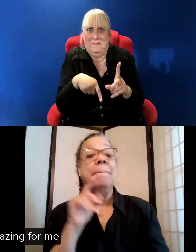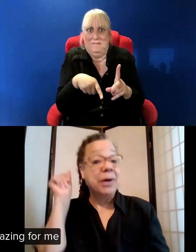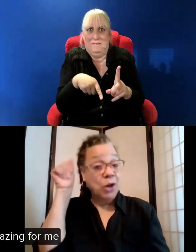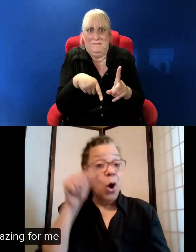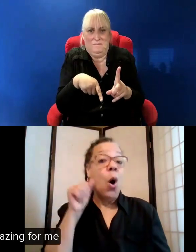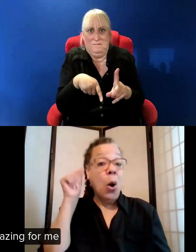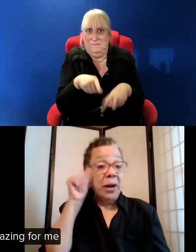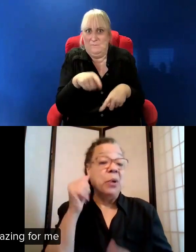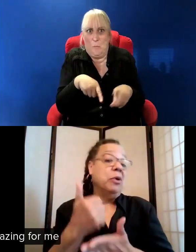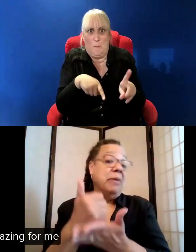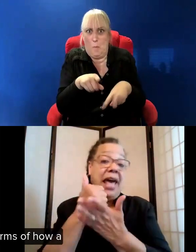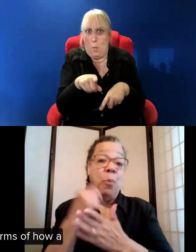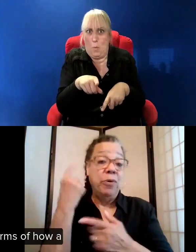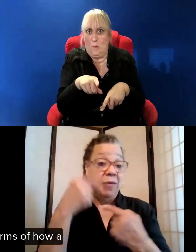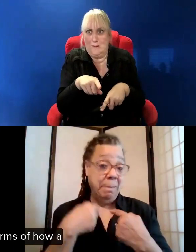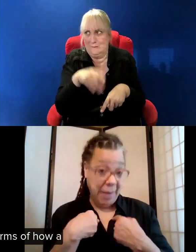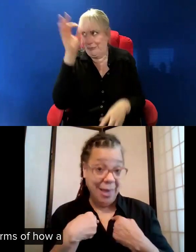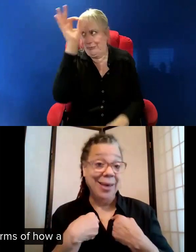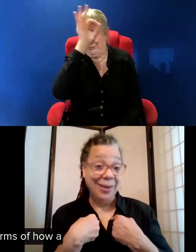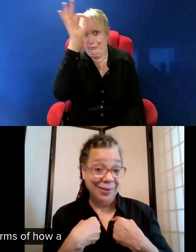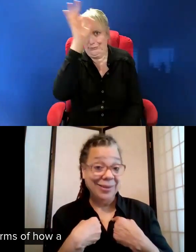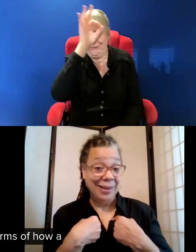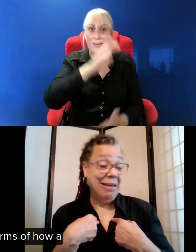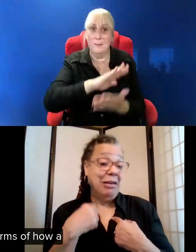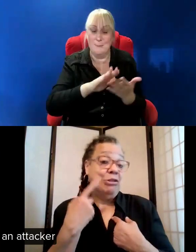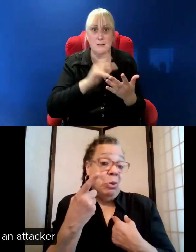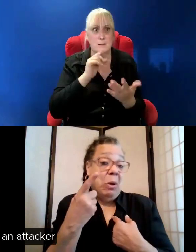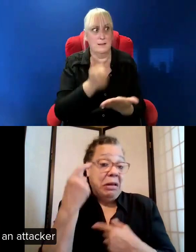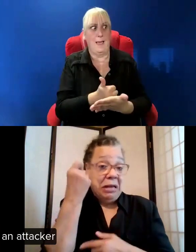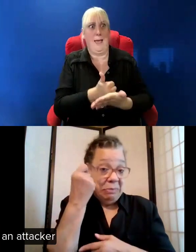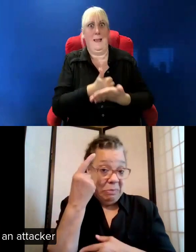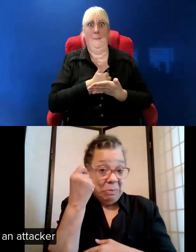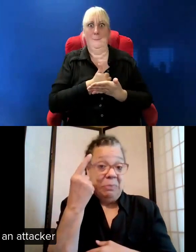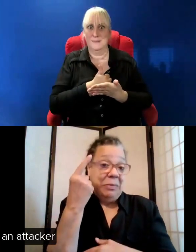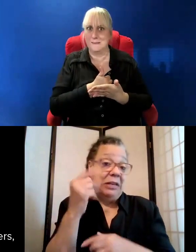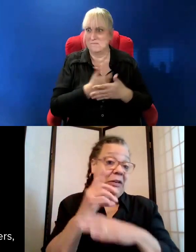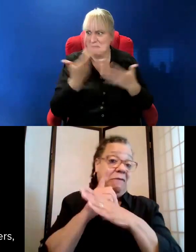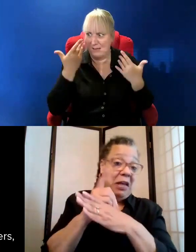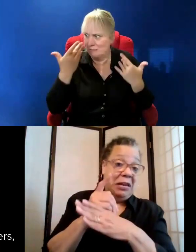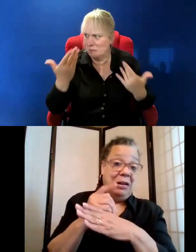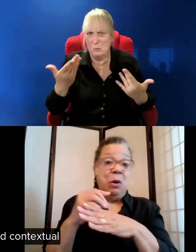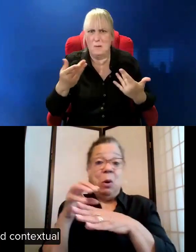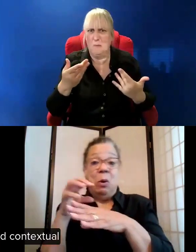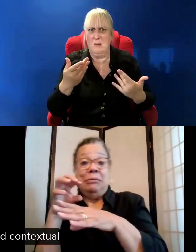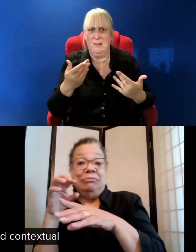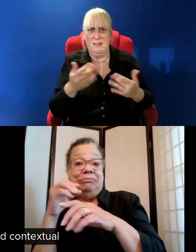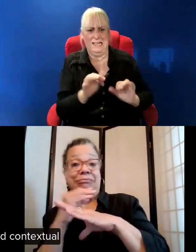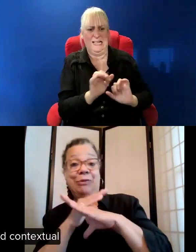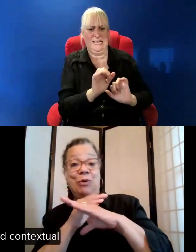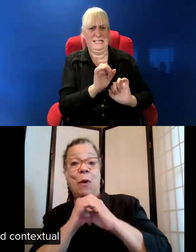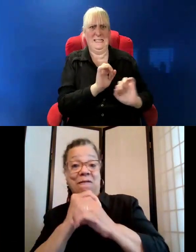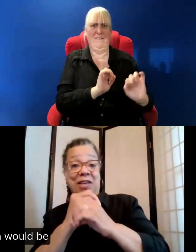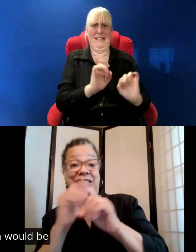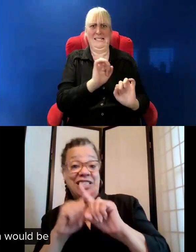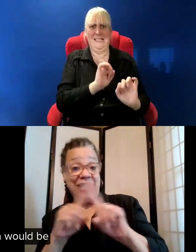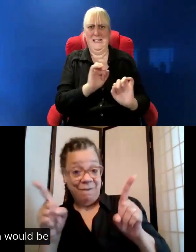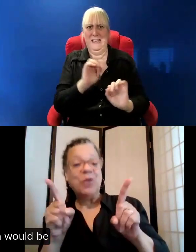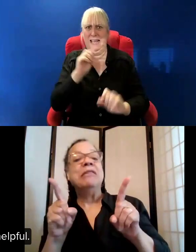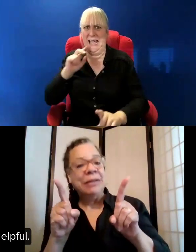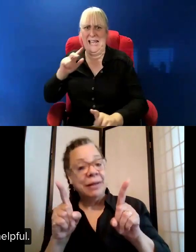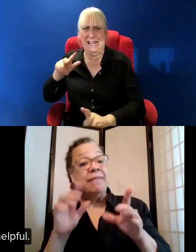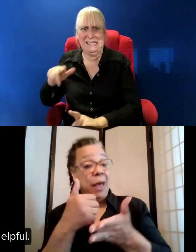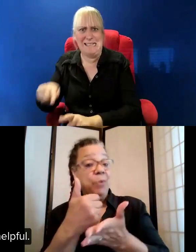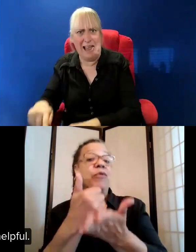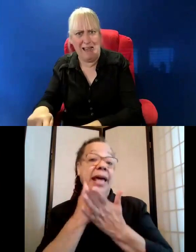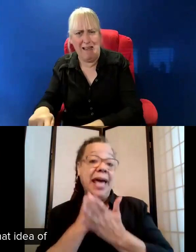commentary would be amazing for me, because in terms of how a defender or an attacker differs, that visual and contextual information would be